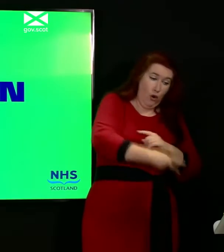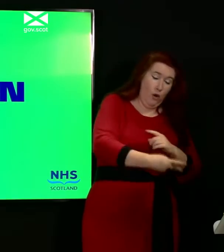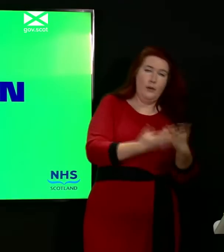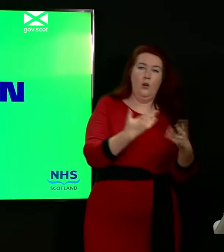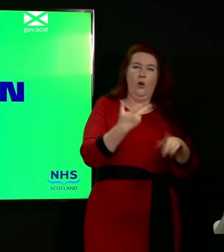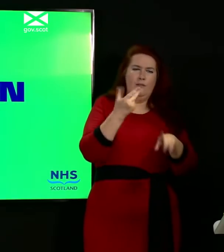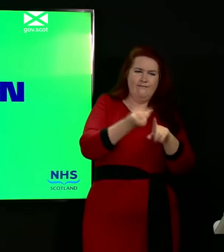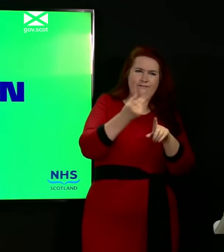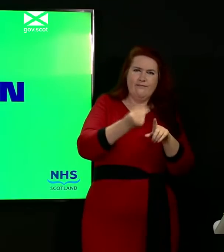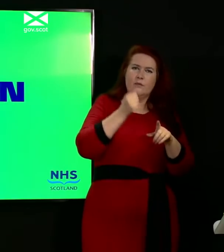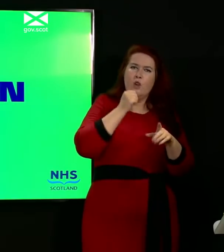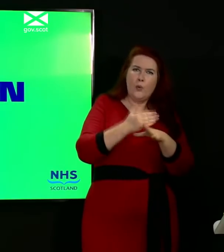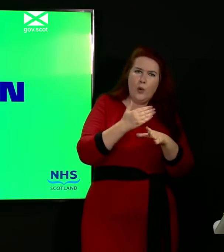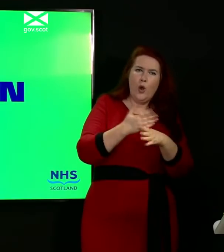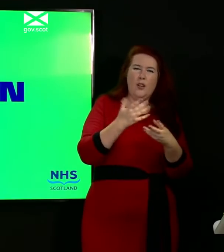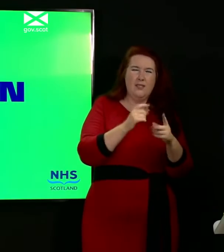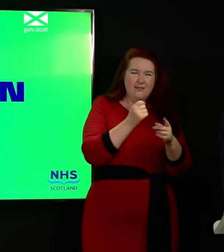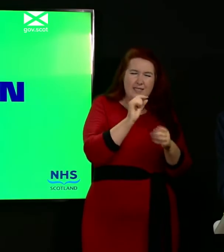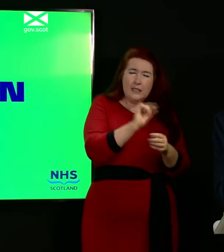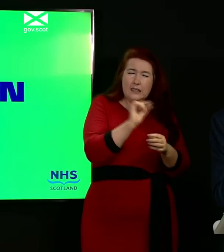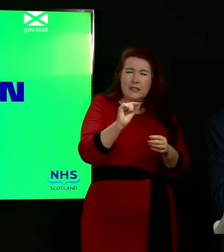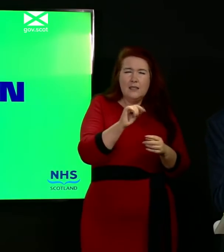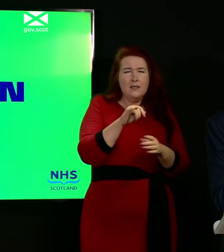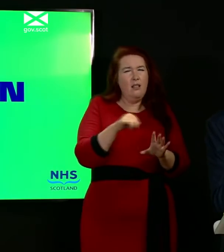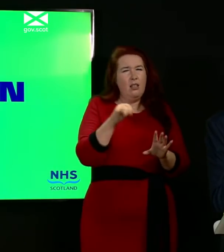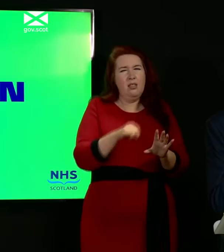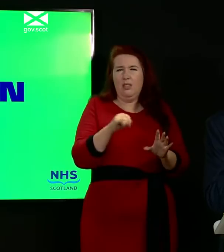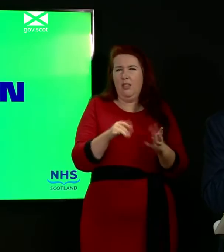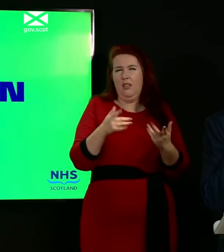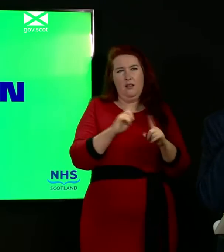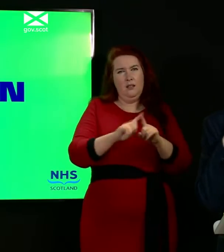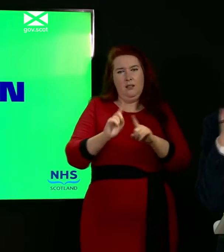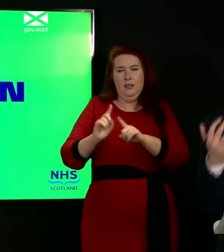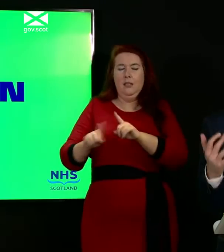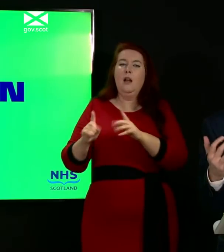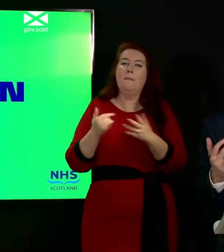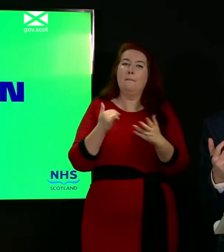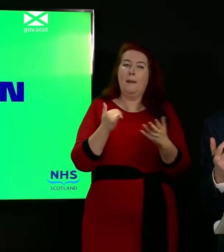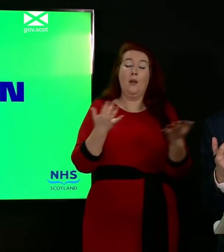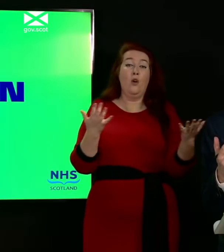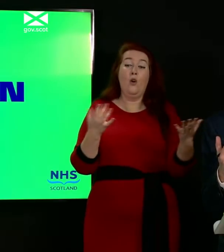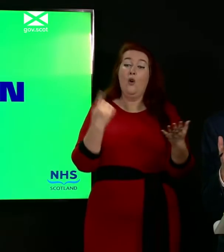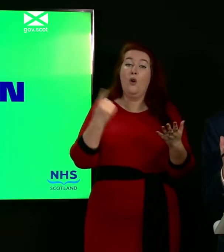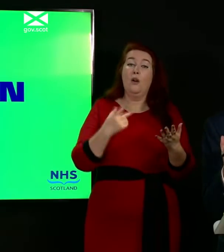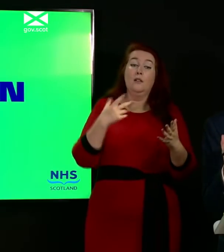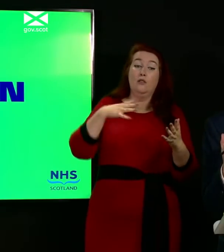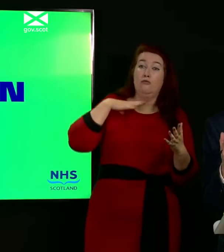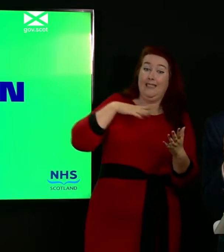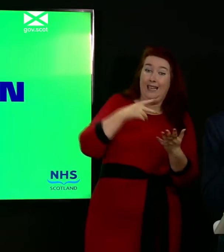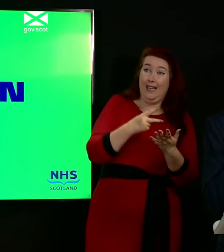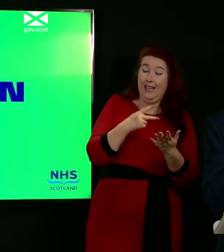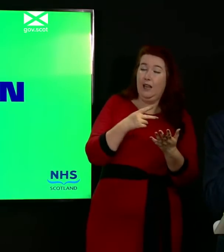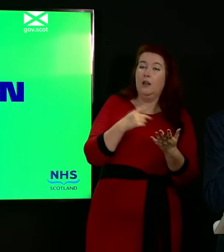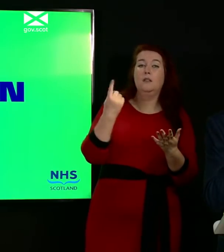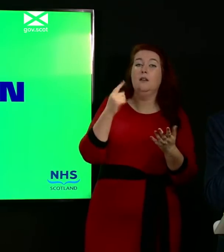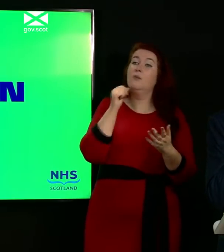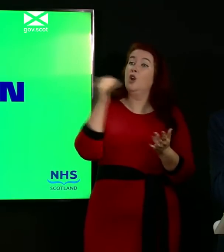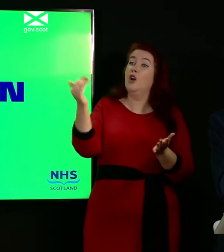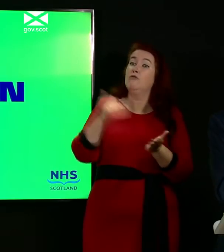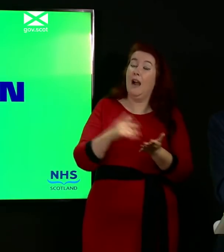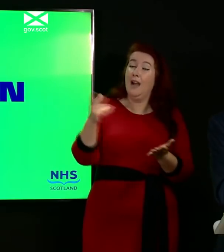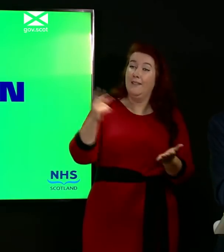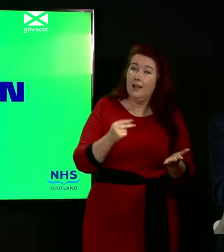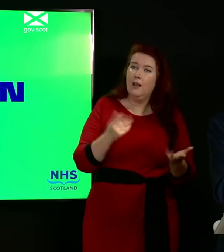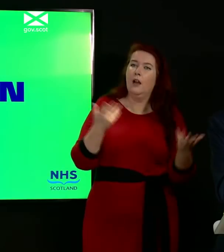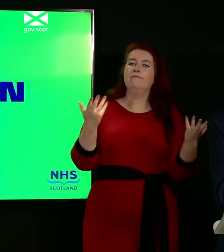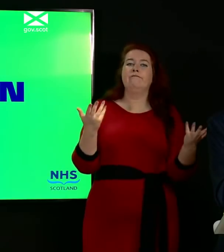syringe might not work. There are very minor logistical things like that. And then somebody may not turn up for their appointment. And if that's in a